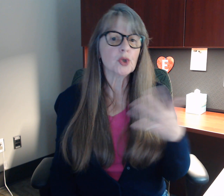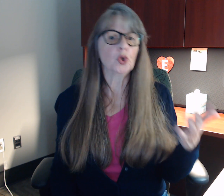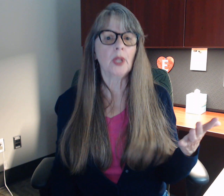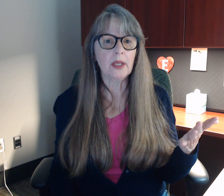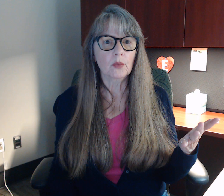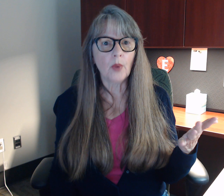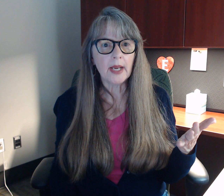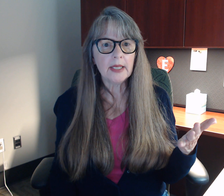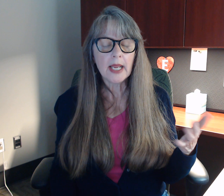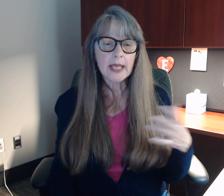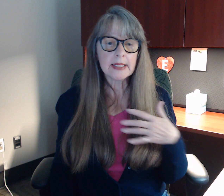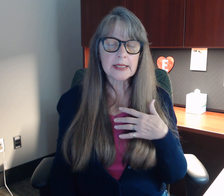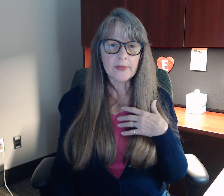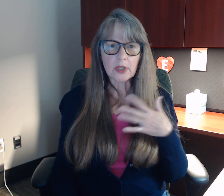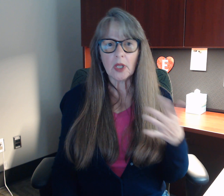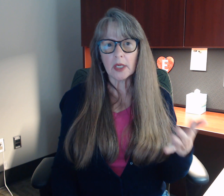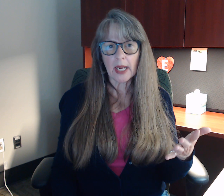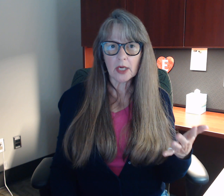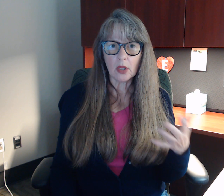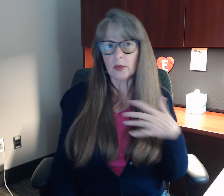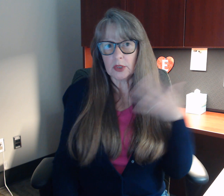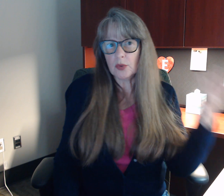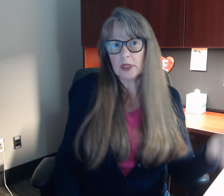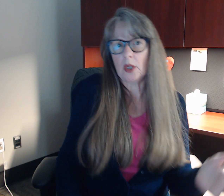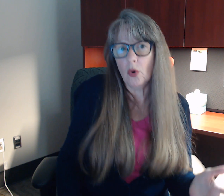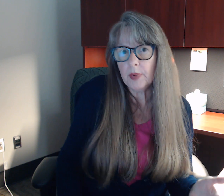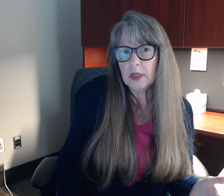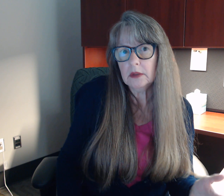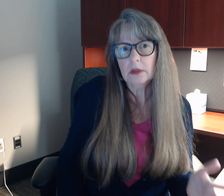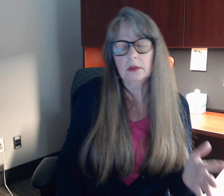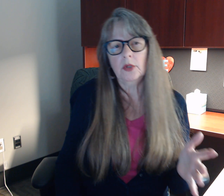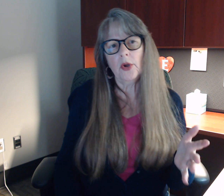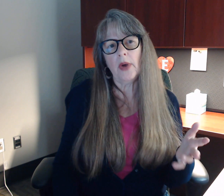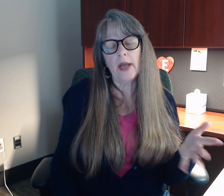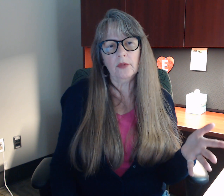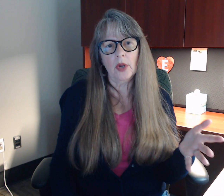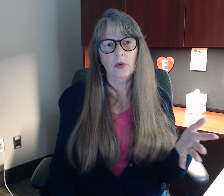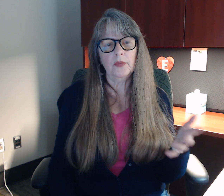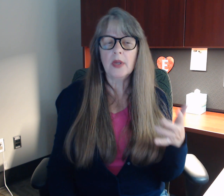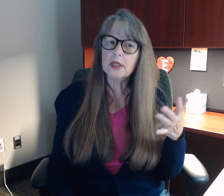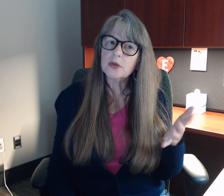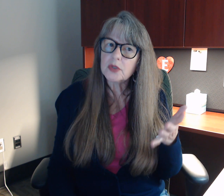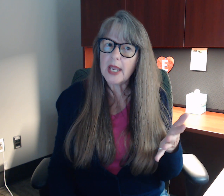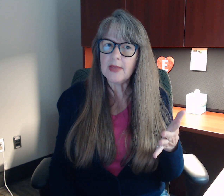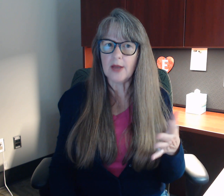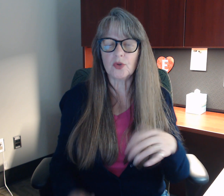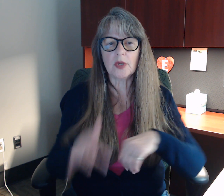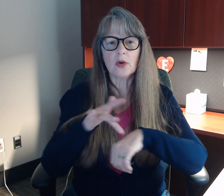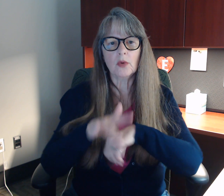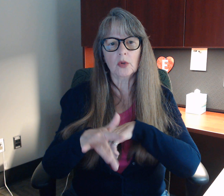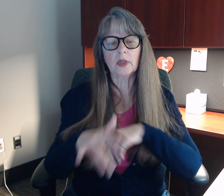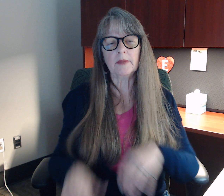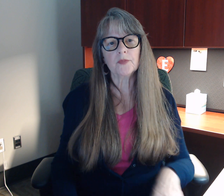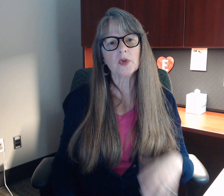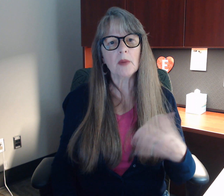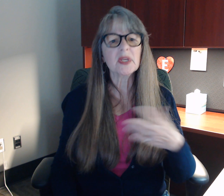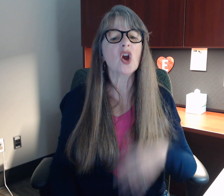early, right? 7 o'clock, 8 o'clock, as soon as they open, I don't know. They didn't say that, so they go early. So I'm saying